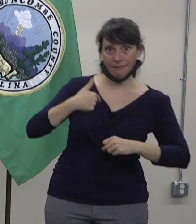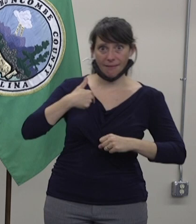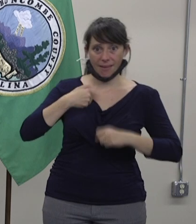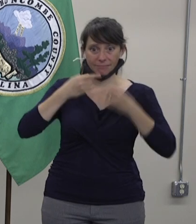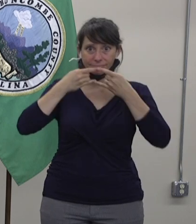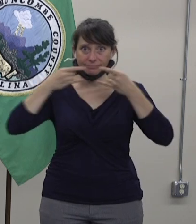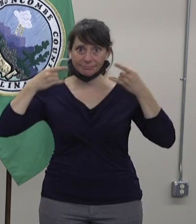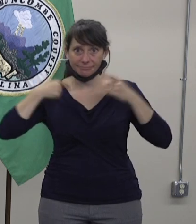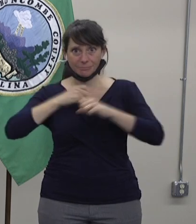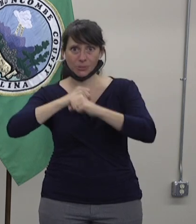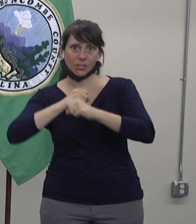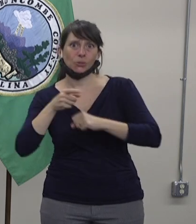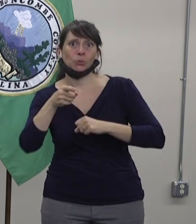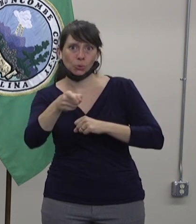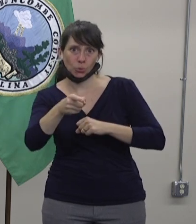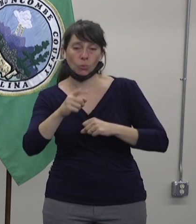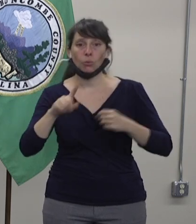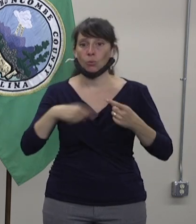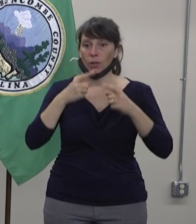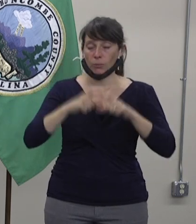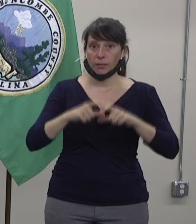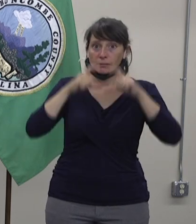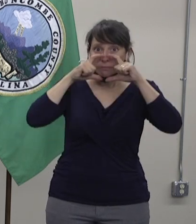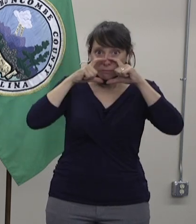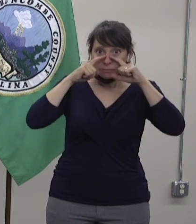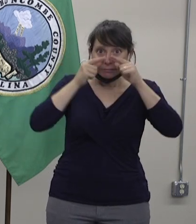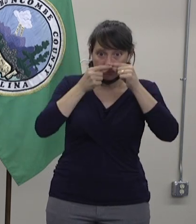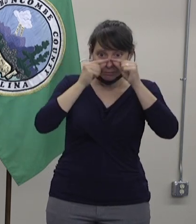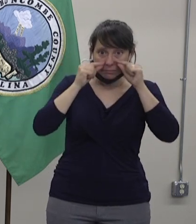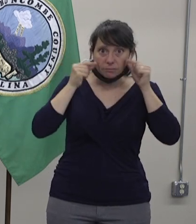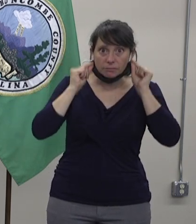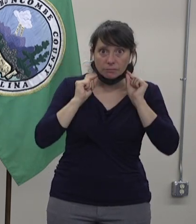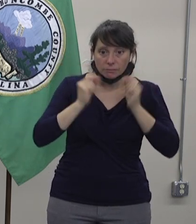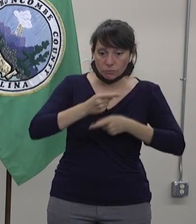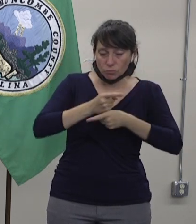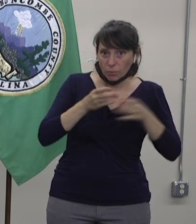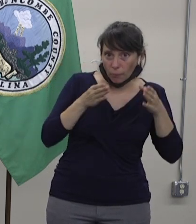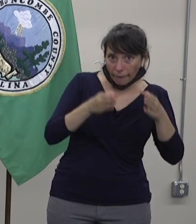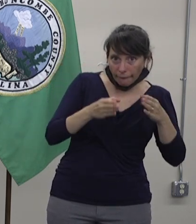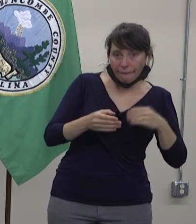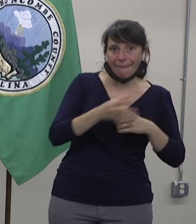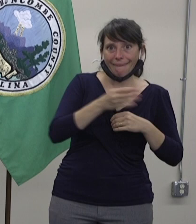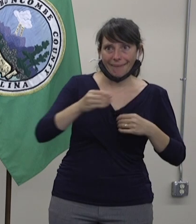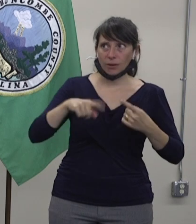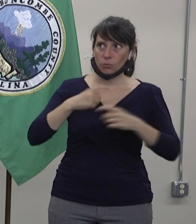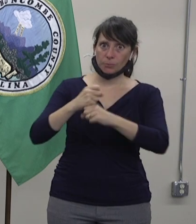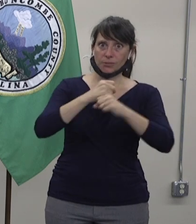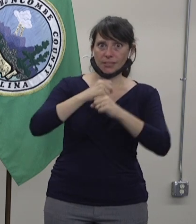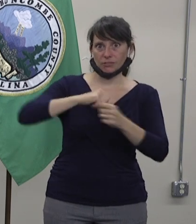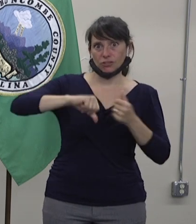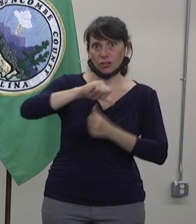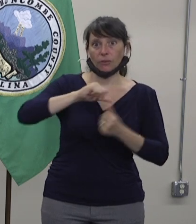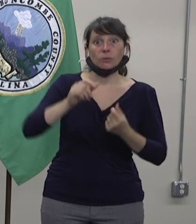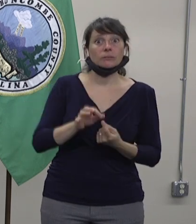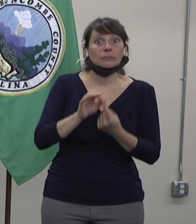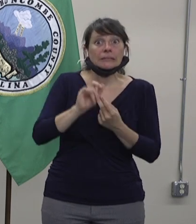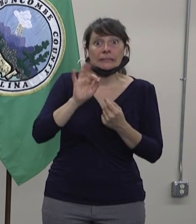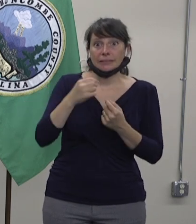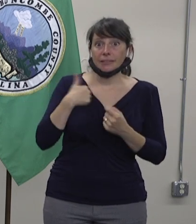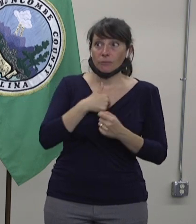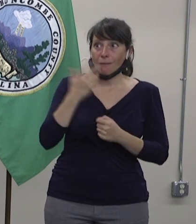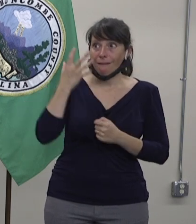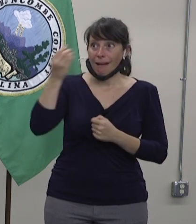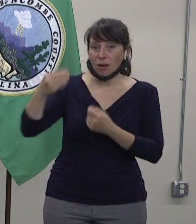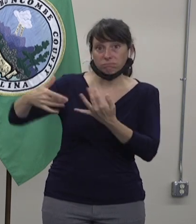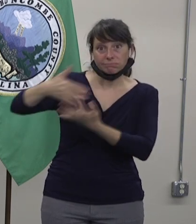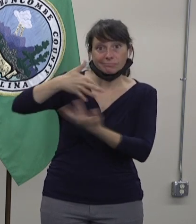our face coverings or masks properly and consistently around others, and especially in places where we are unable to have 6